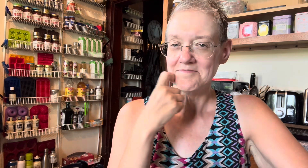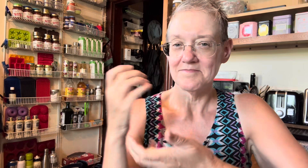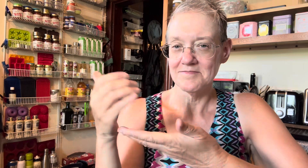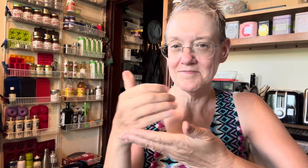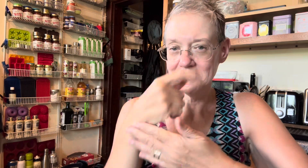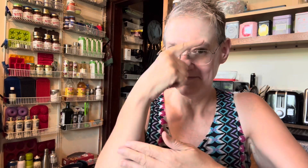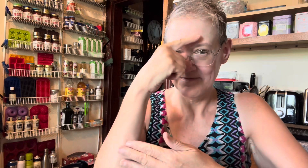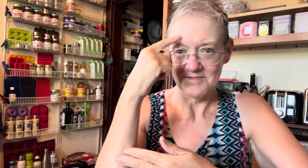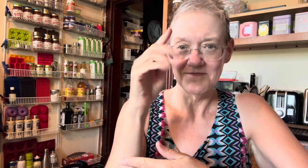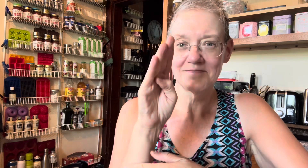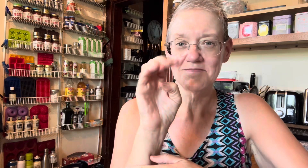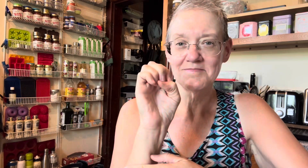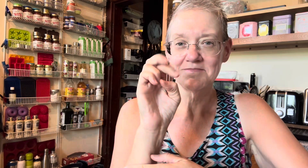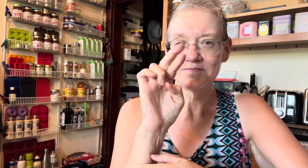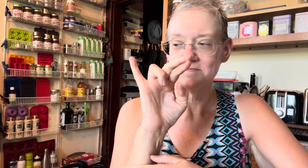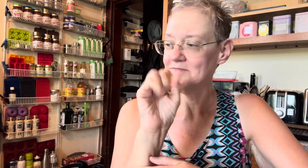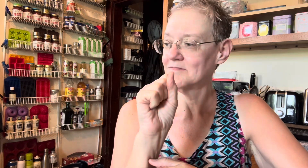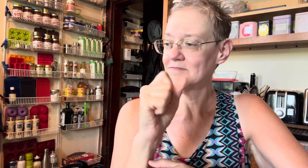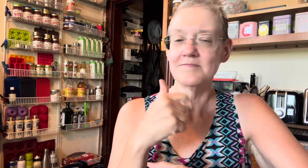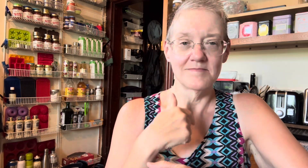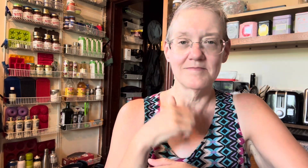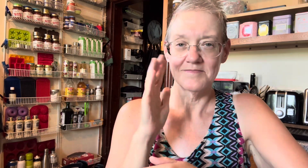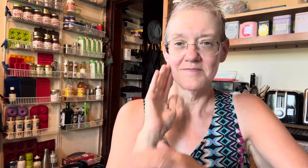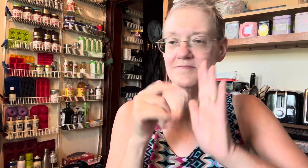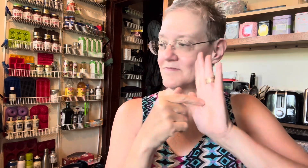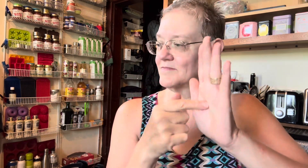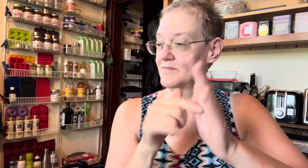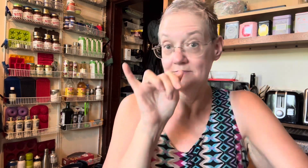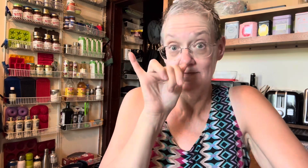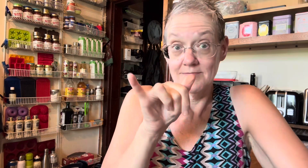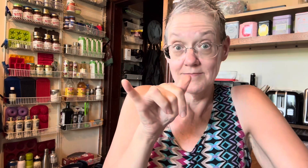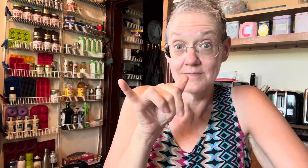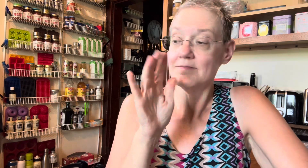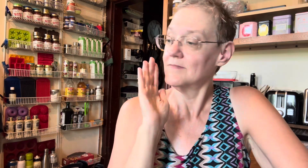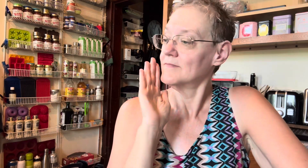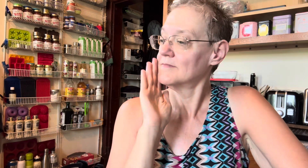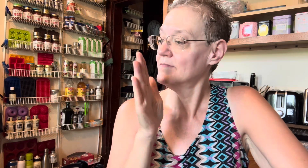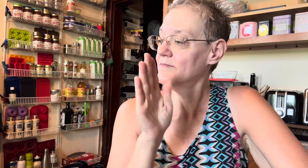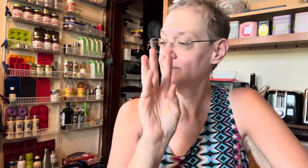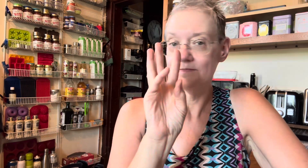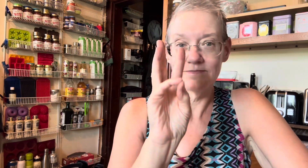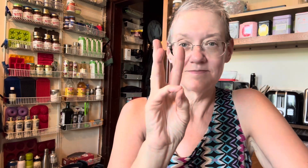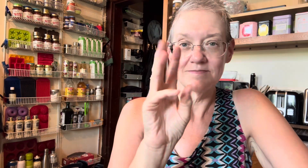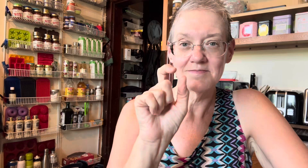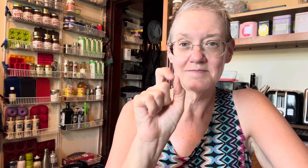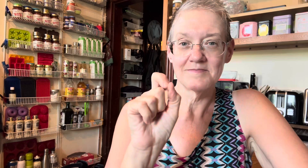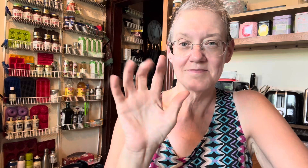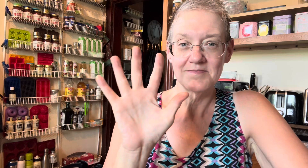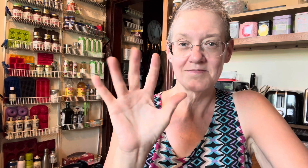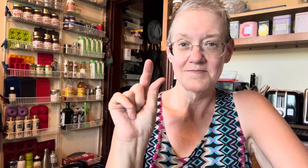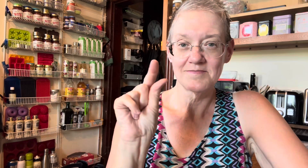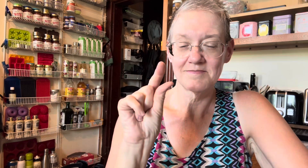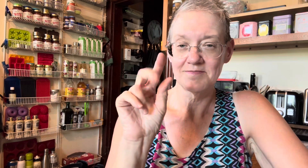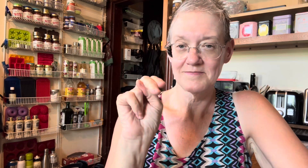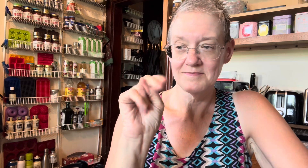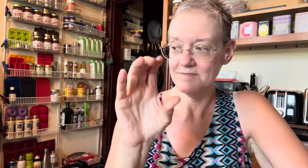with 1 ounce of freshly harvested blackberries. I'll show that to you later. It's going to be 6.5 grams of